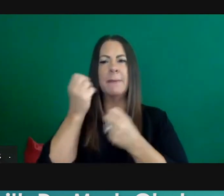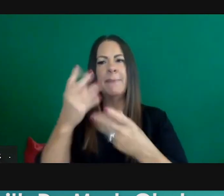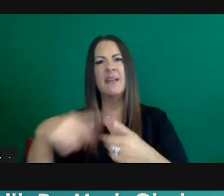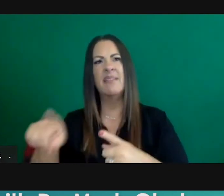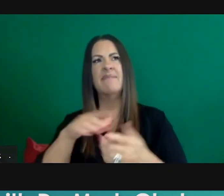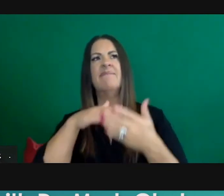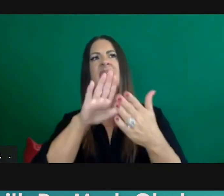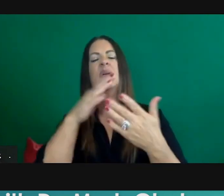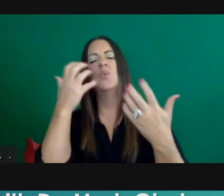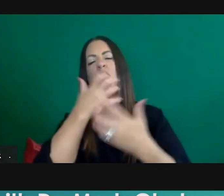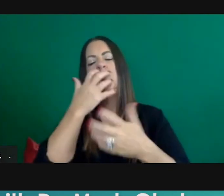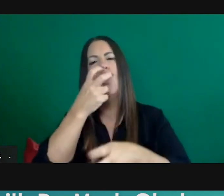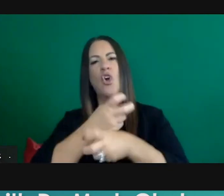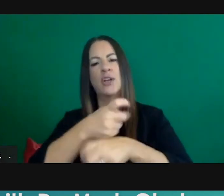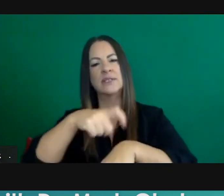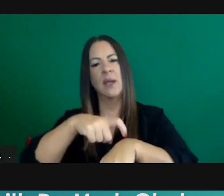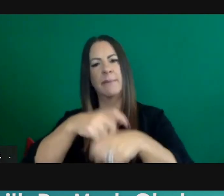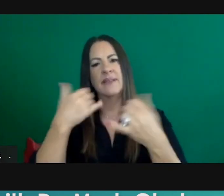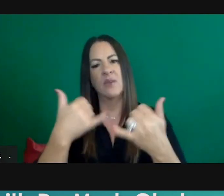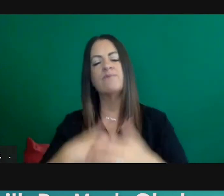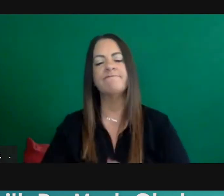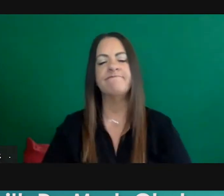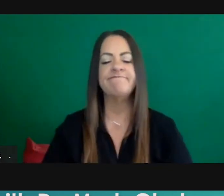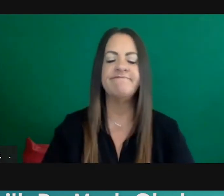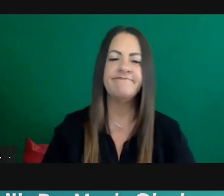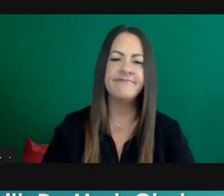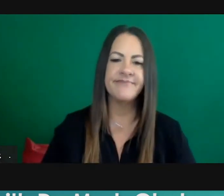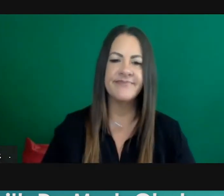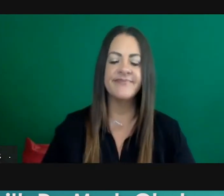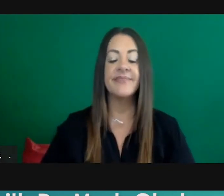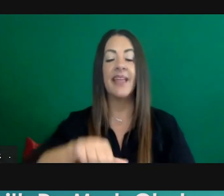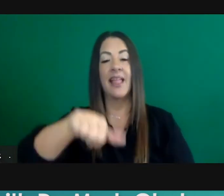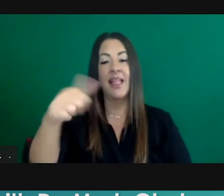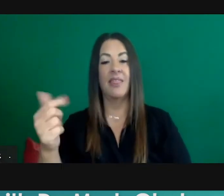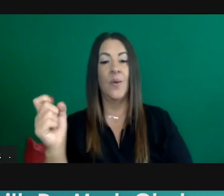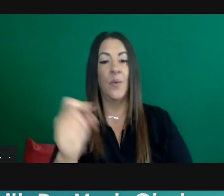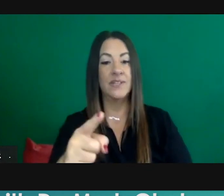same time. Andrea Borbeck, KPIX.